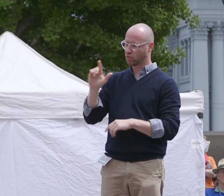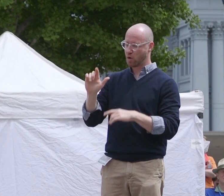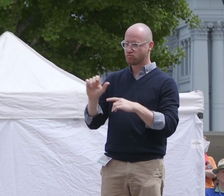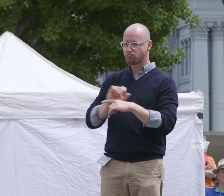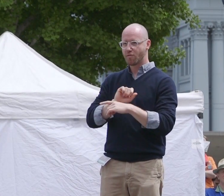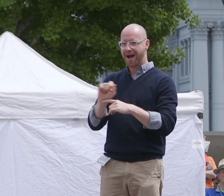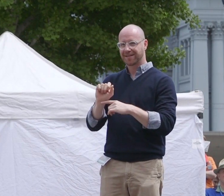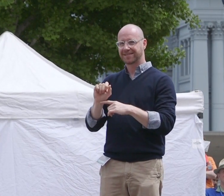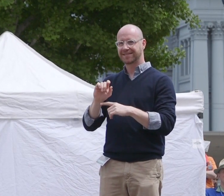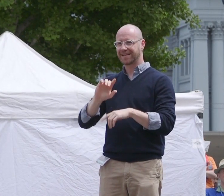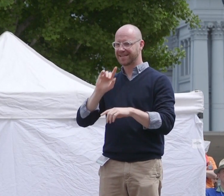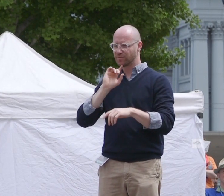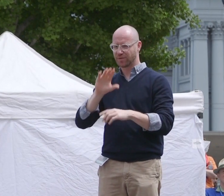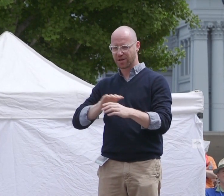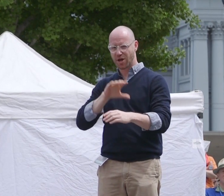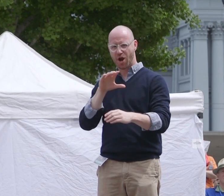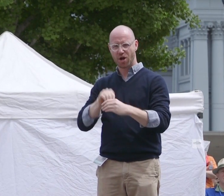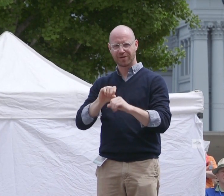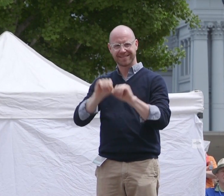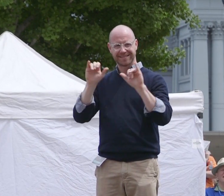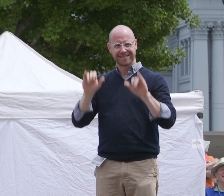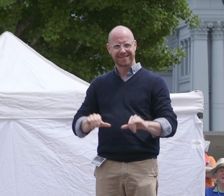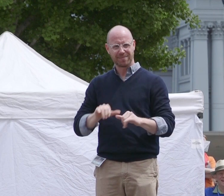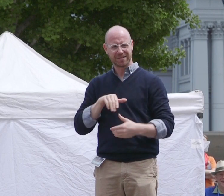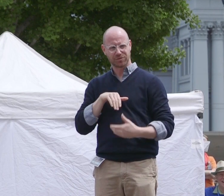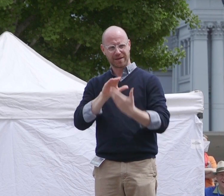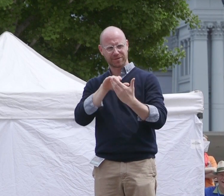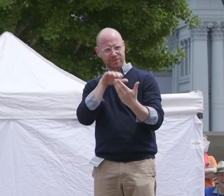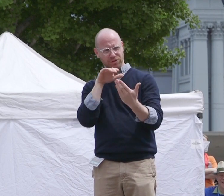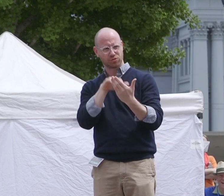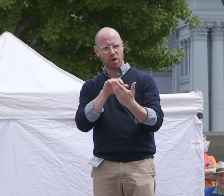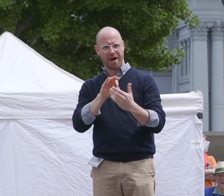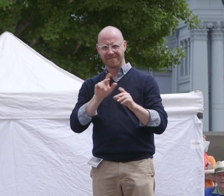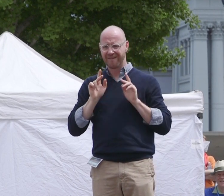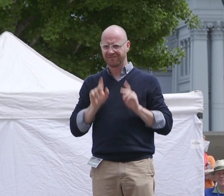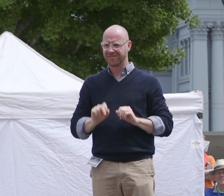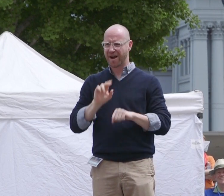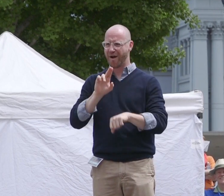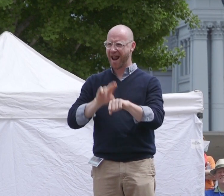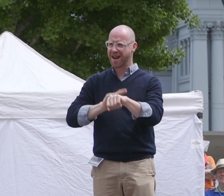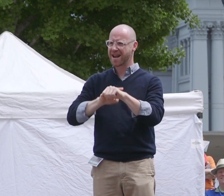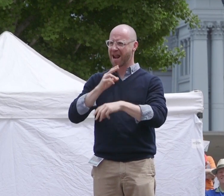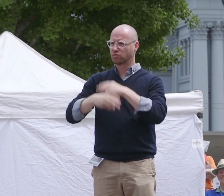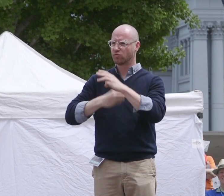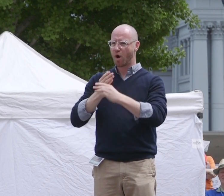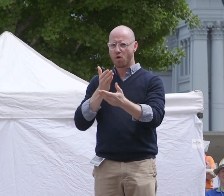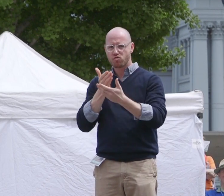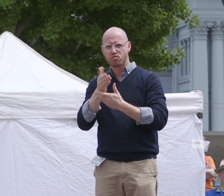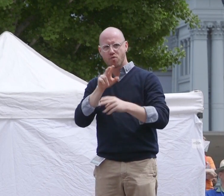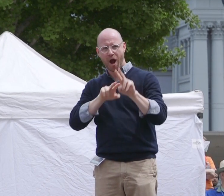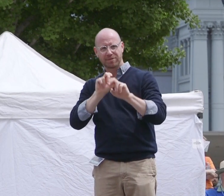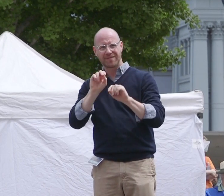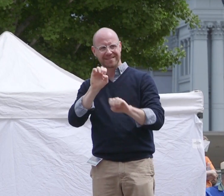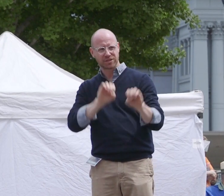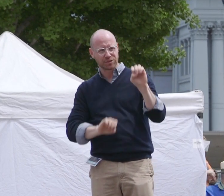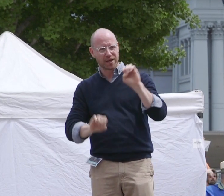the systematic study of the structure and behavior of the physical and natural world through observation and experiment.